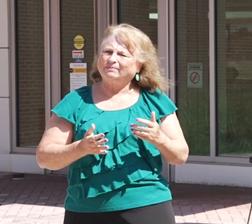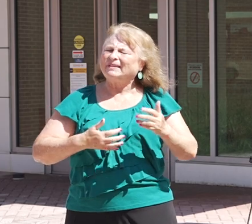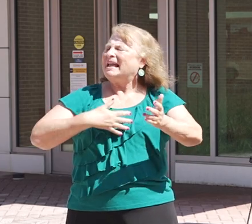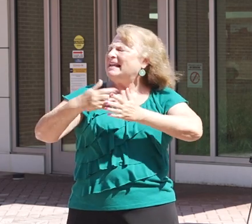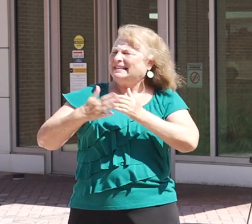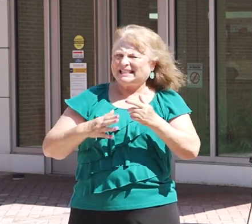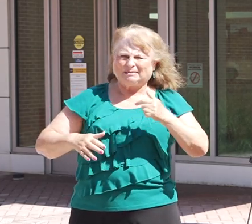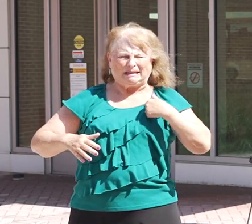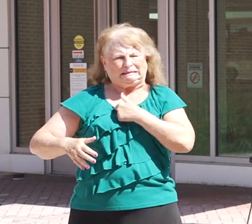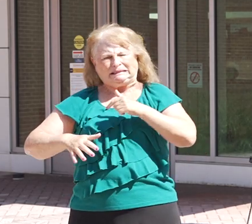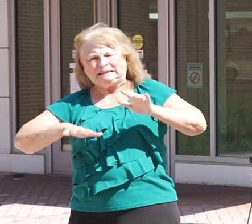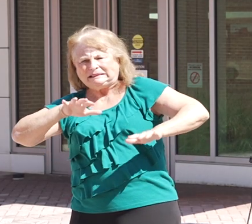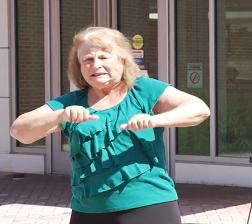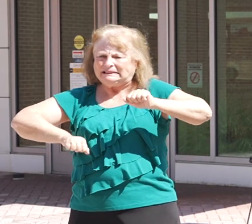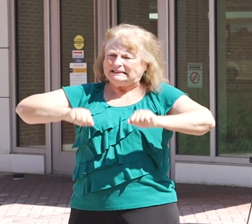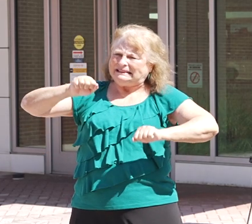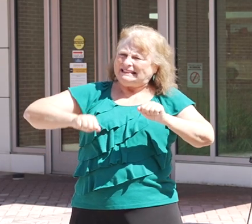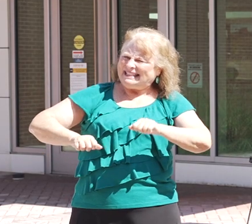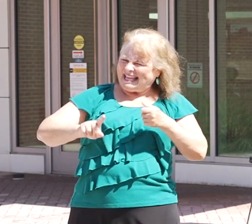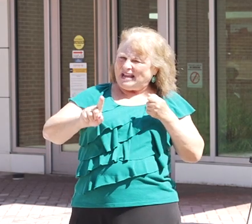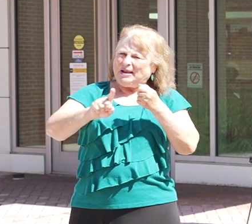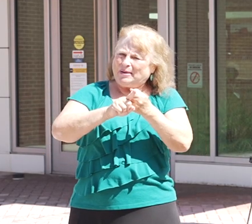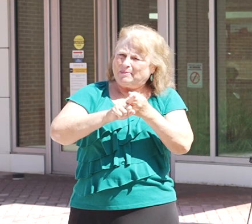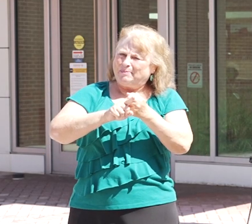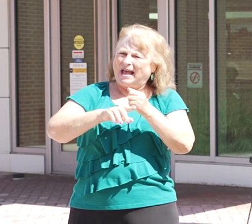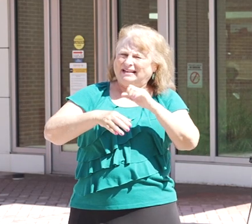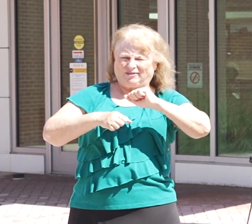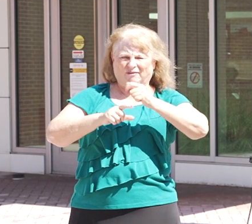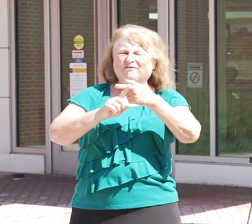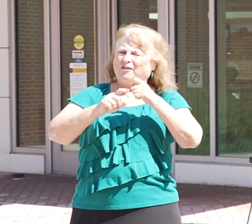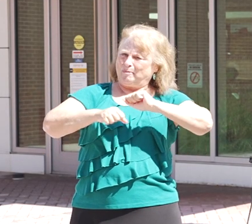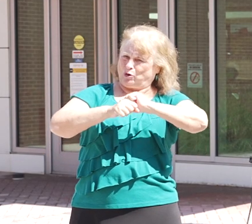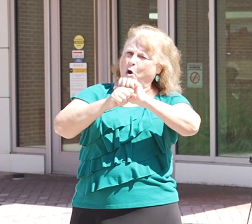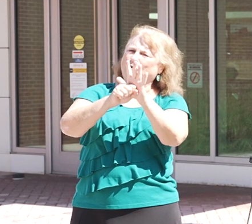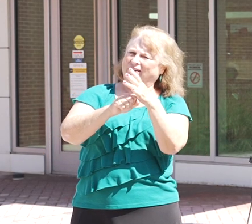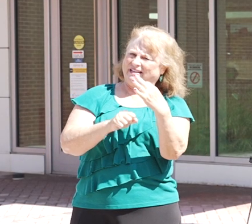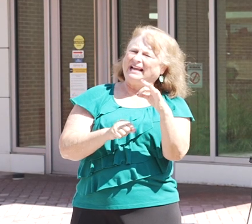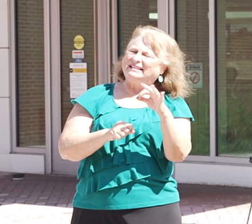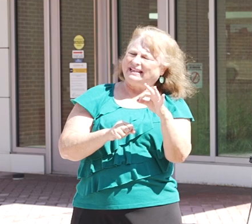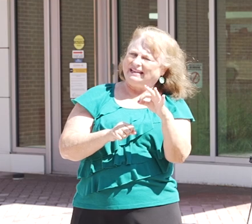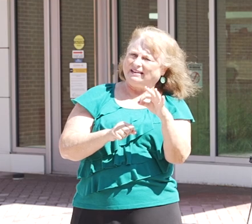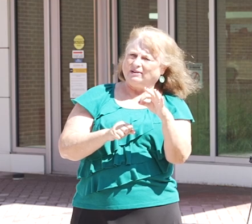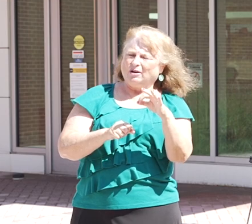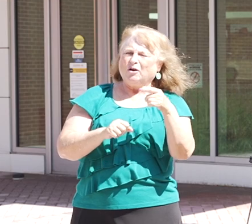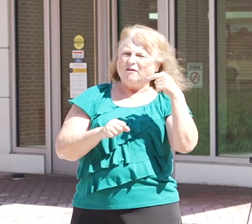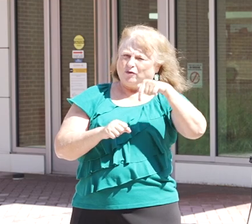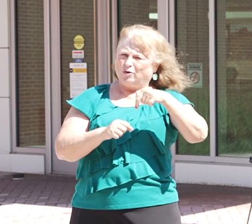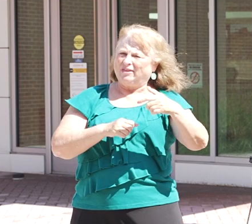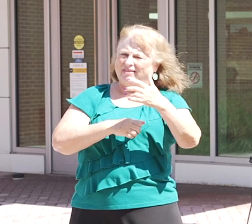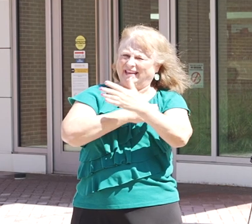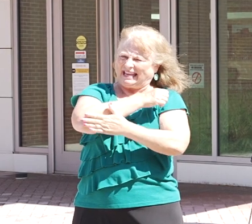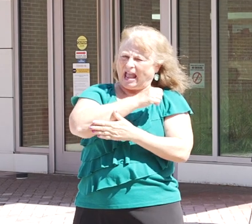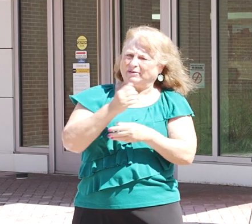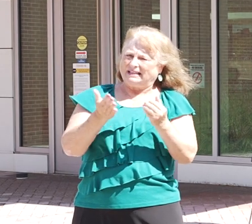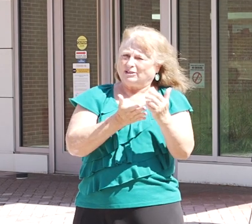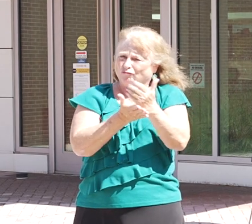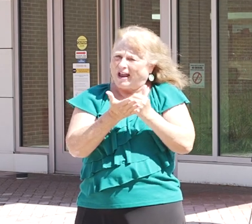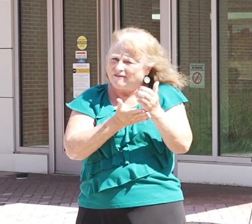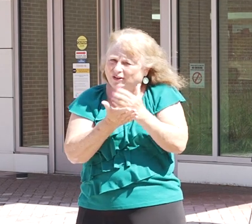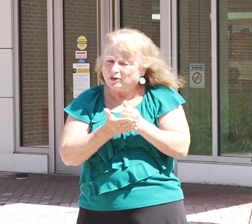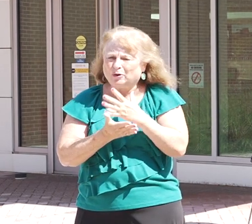Despite the uncertainty of the impact that COVID-19 would have on our county's revenue, and